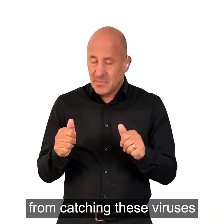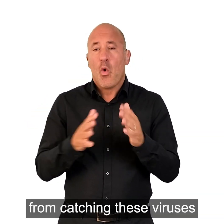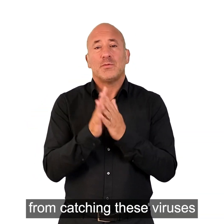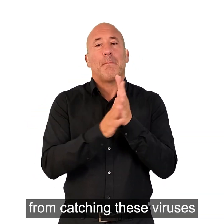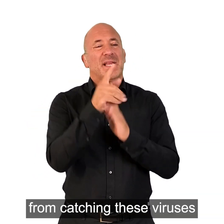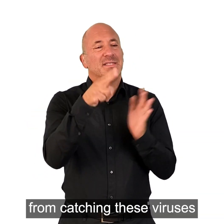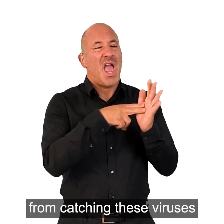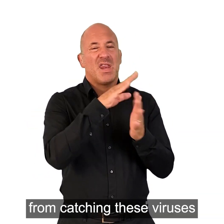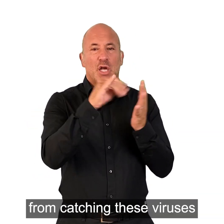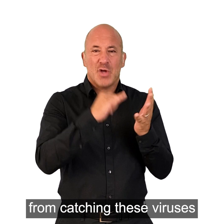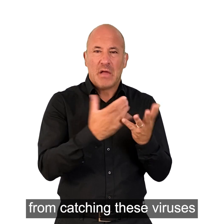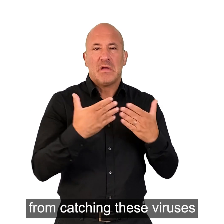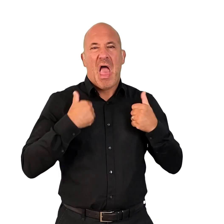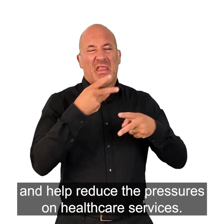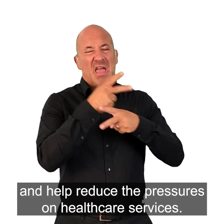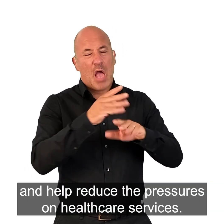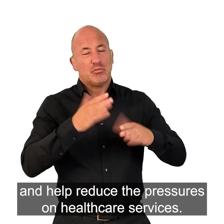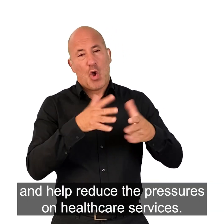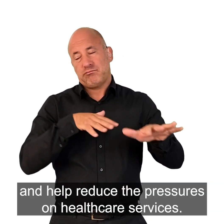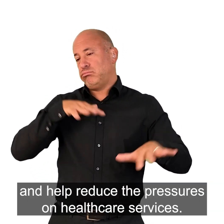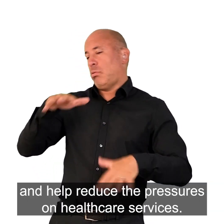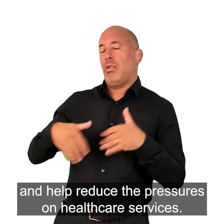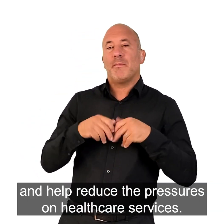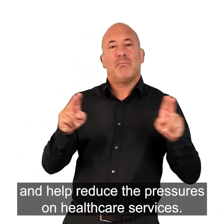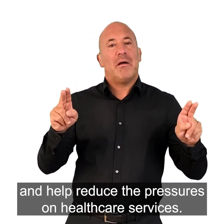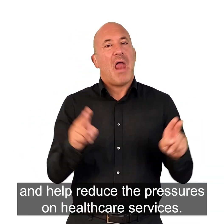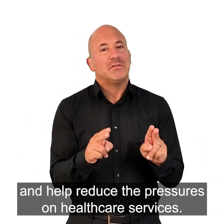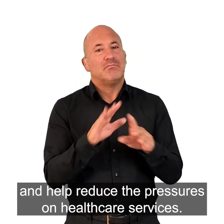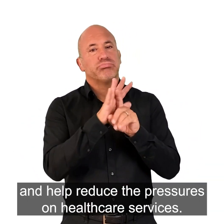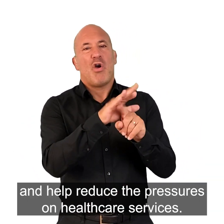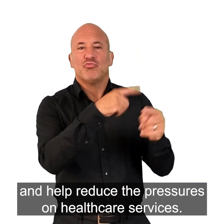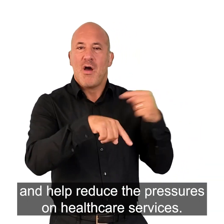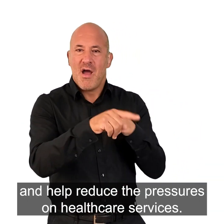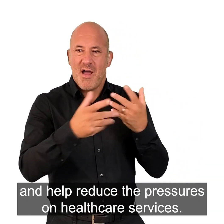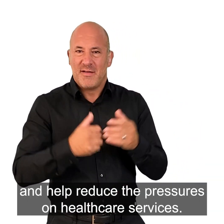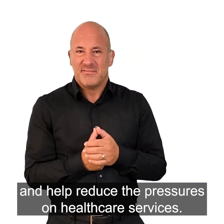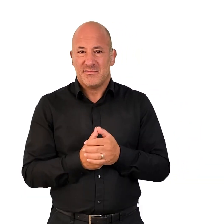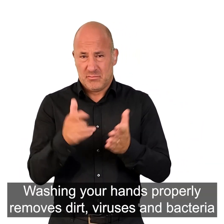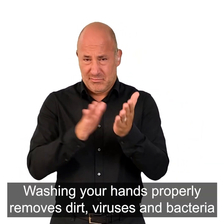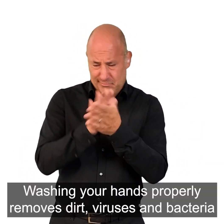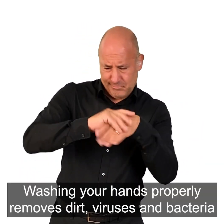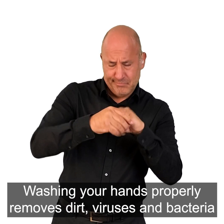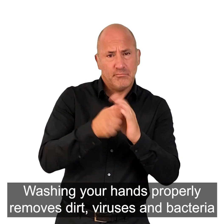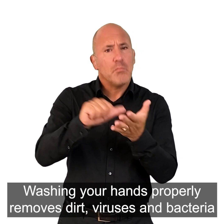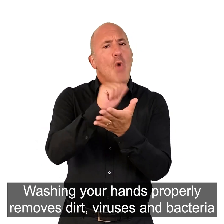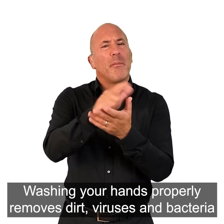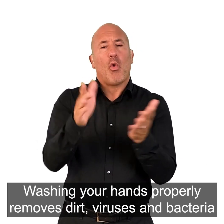from catching these viruses, and help reduce the pressures on healthcare services. Washing your